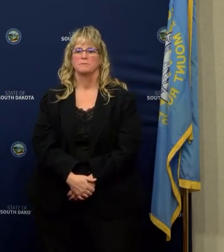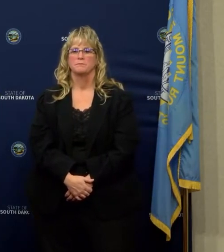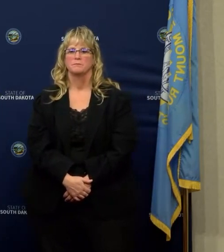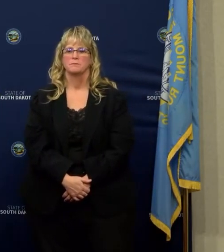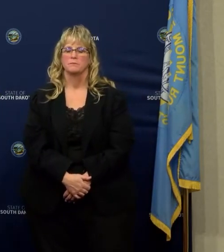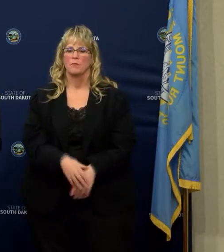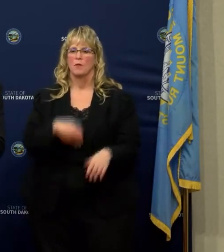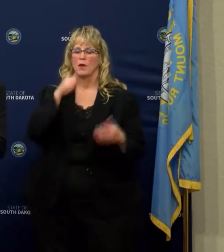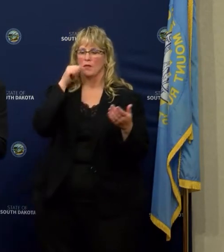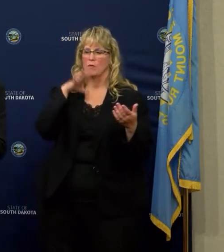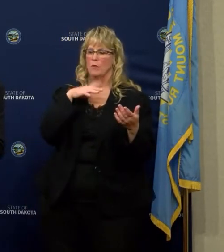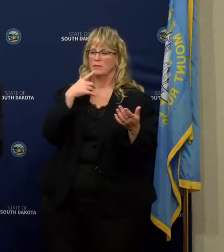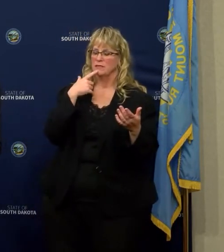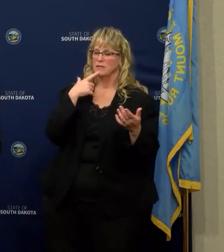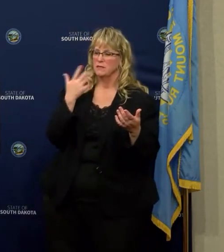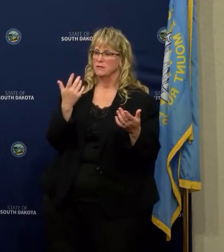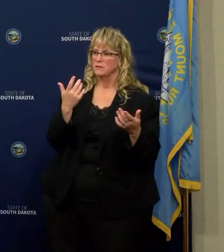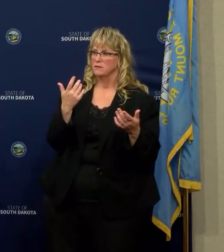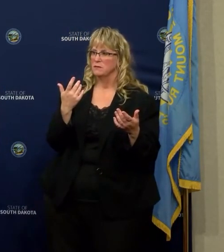been it?